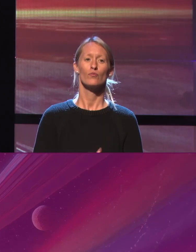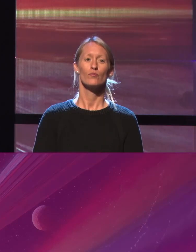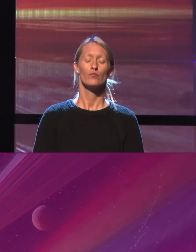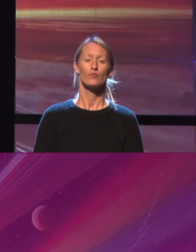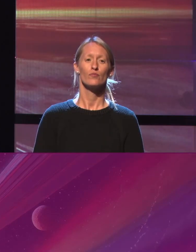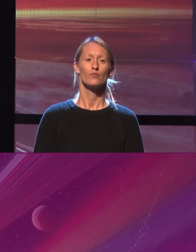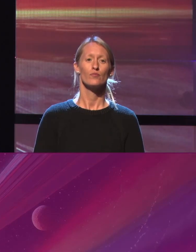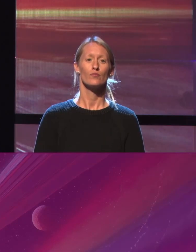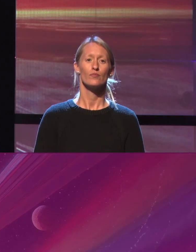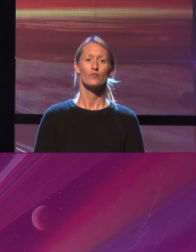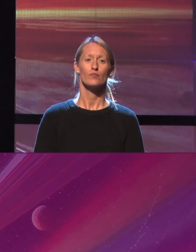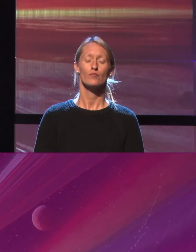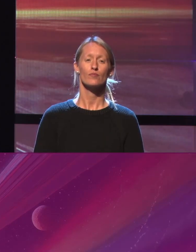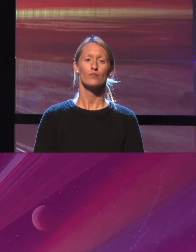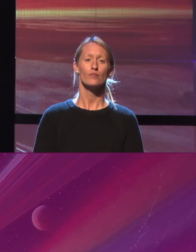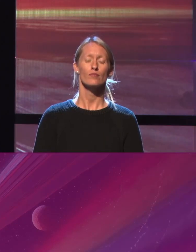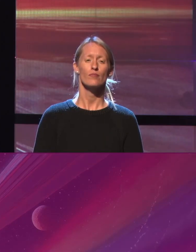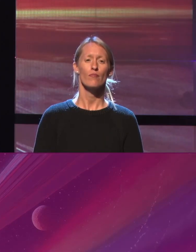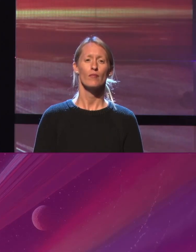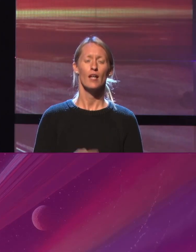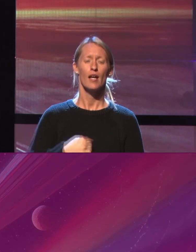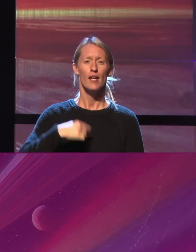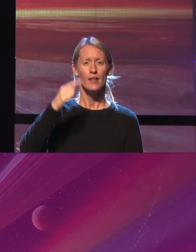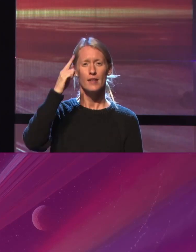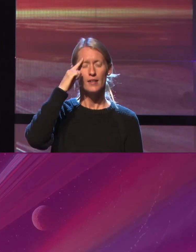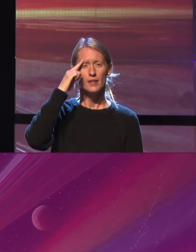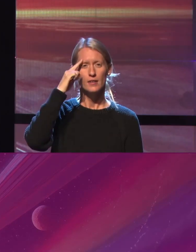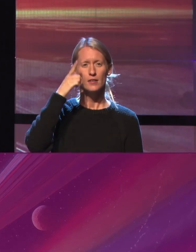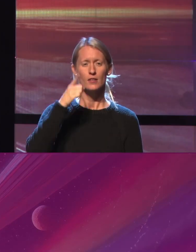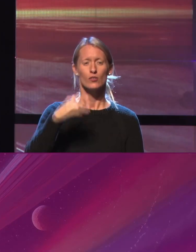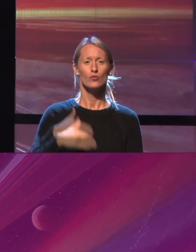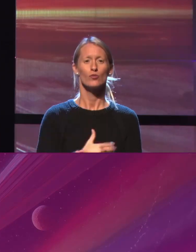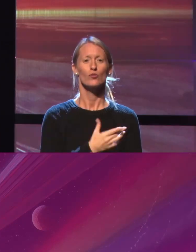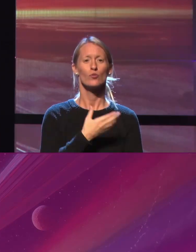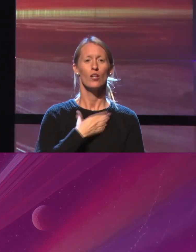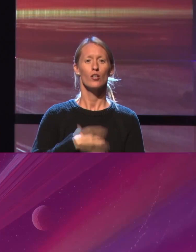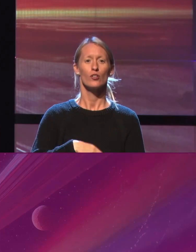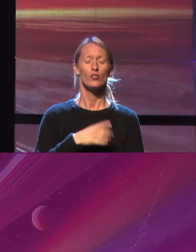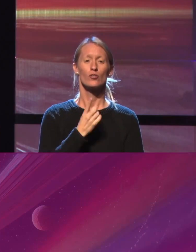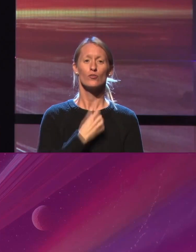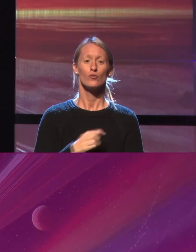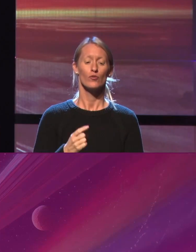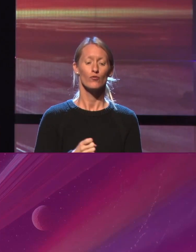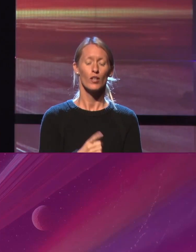I think that there needs to be a new hunger and a new thirst for righteousness in the church.